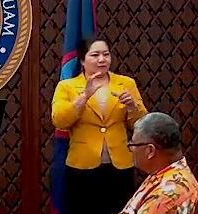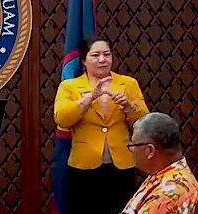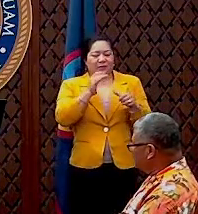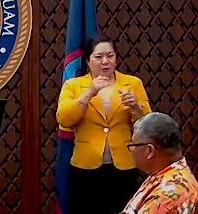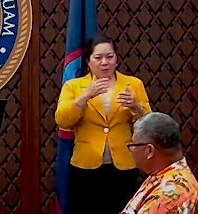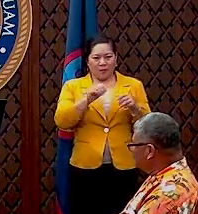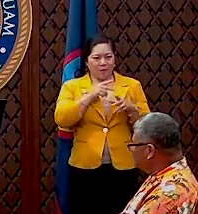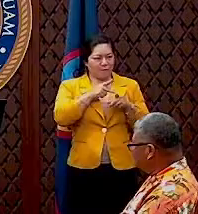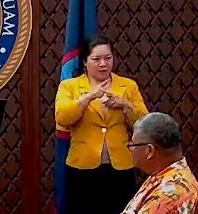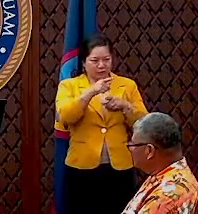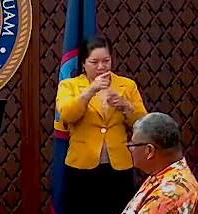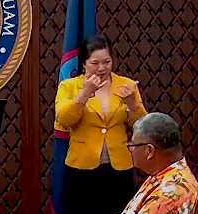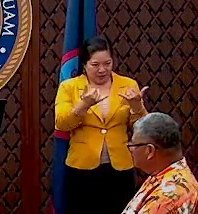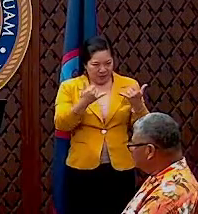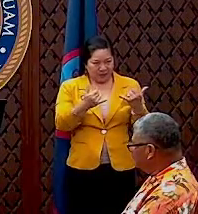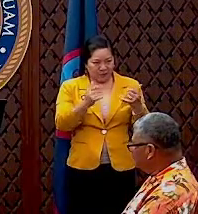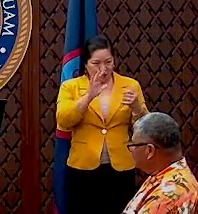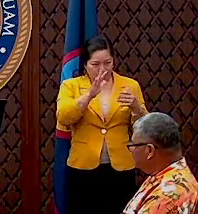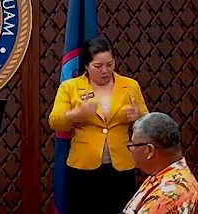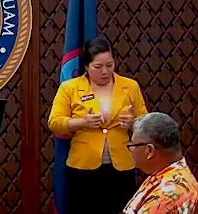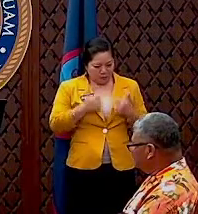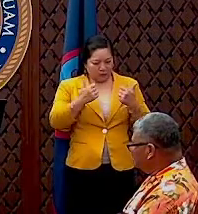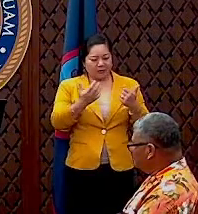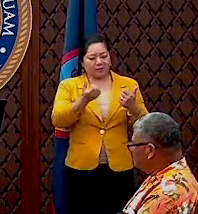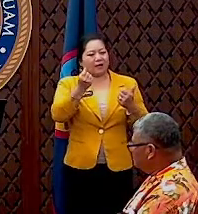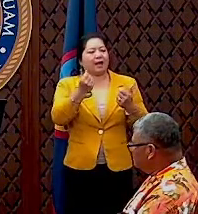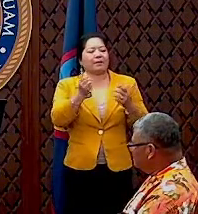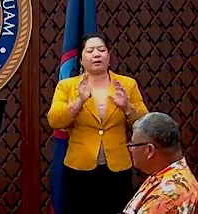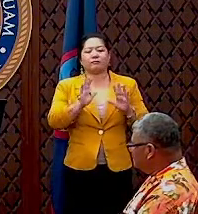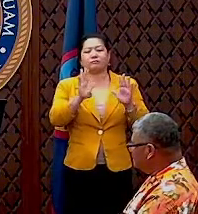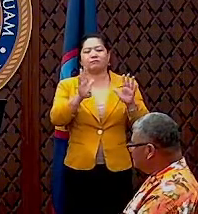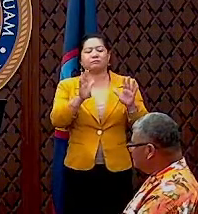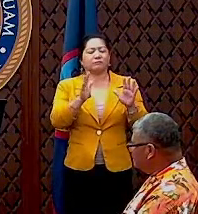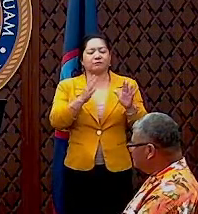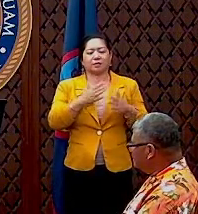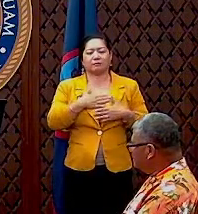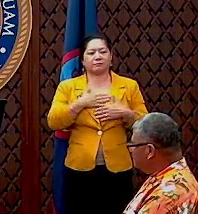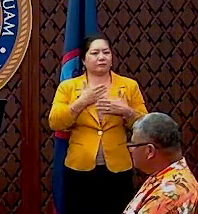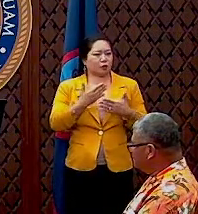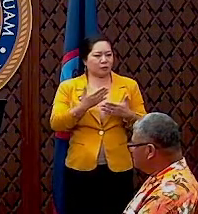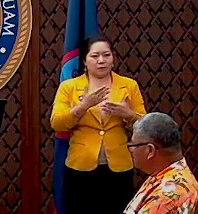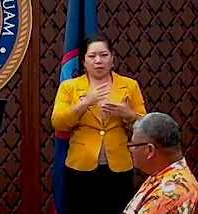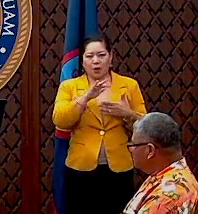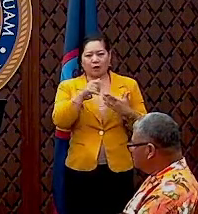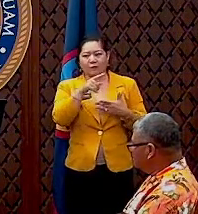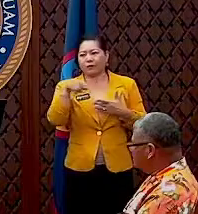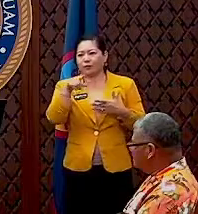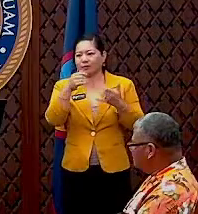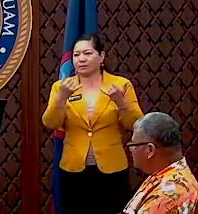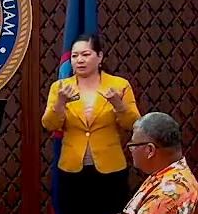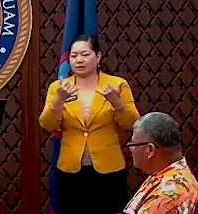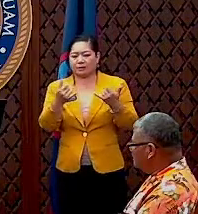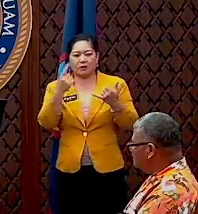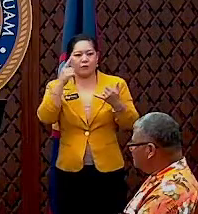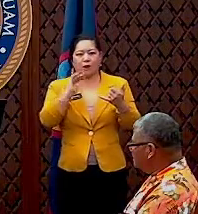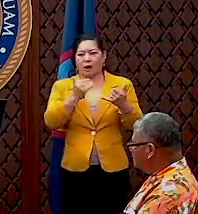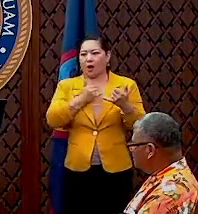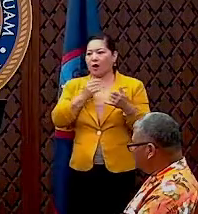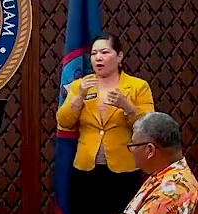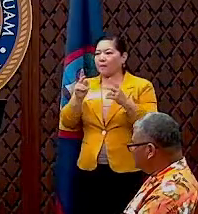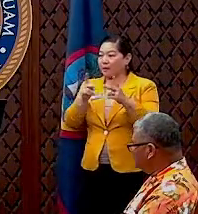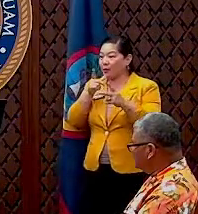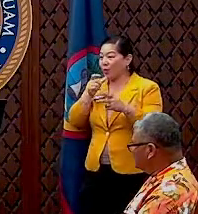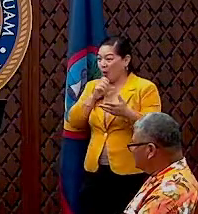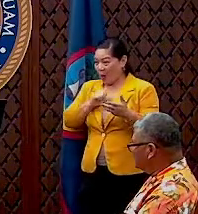can have in your own life. And I just am grateful that all of you are still in this. And for our veterans